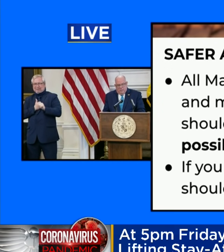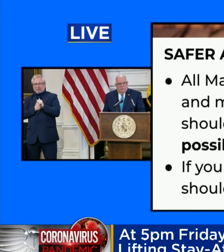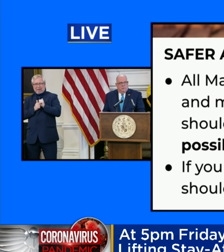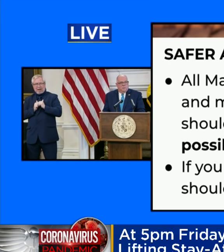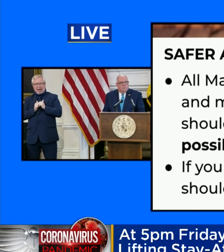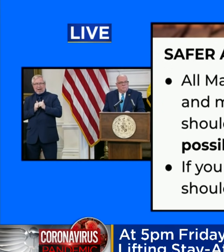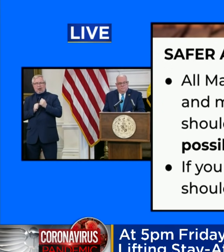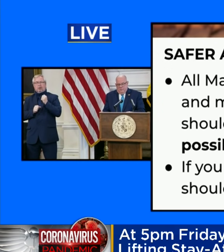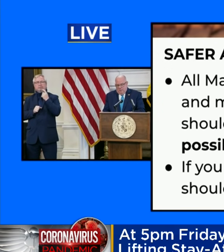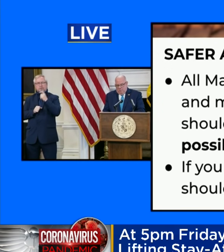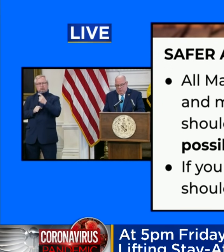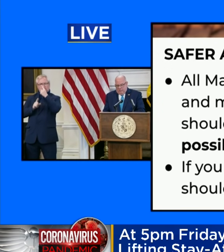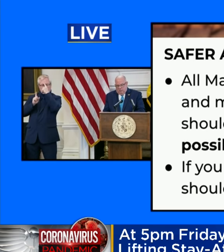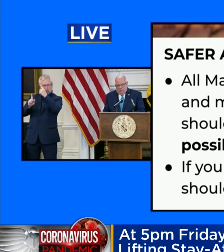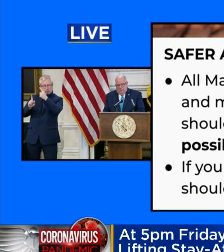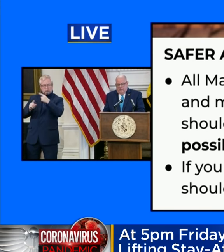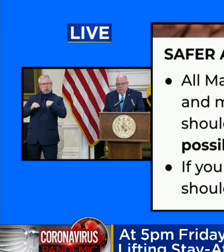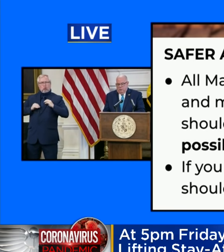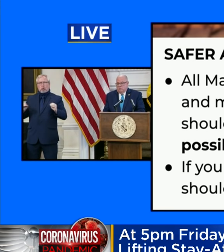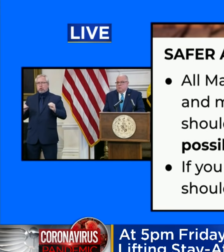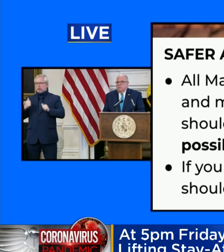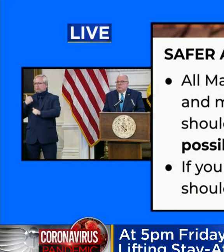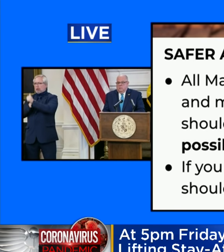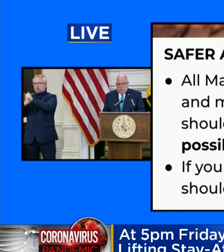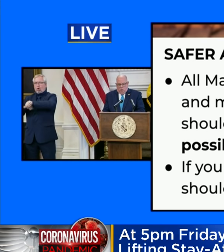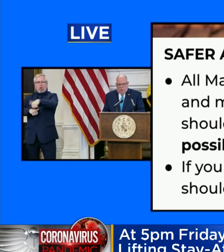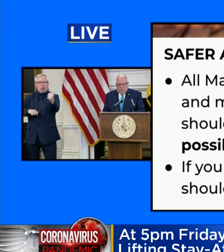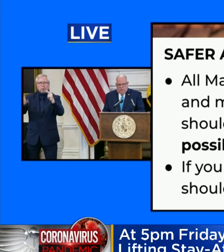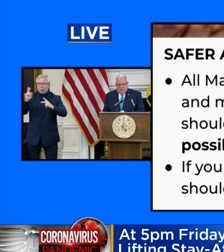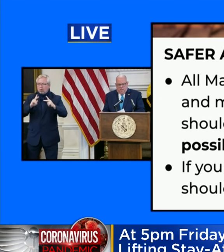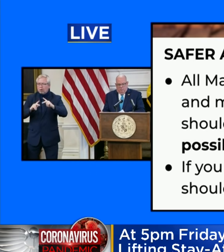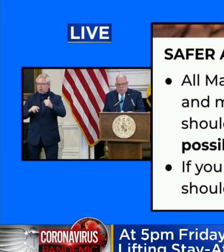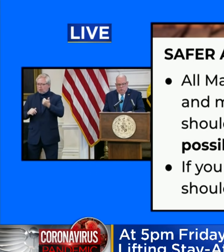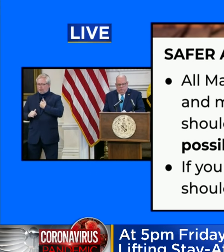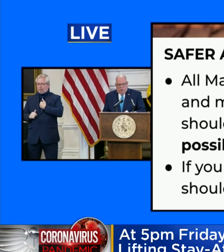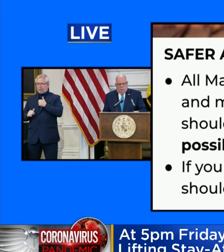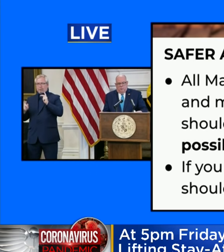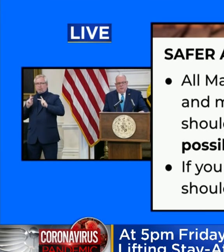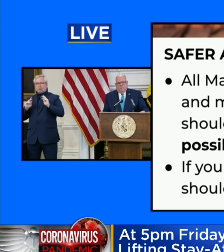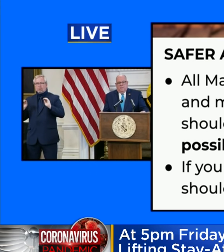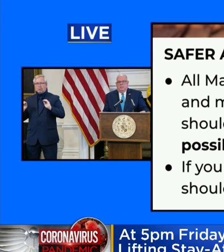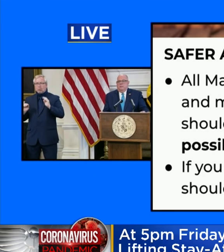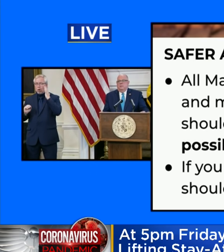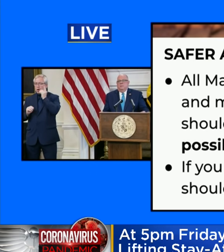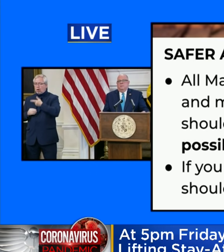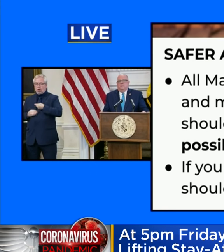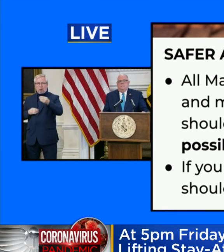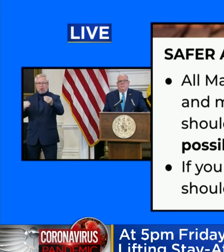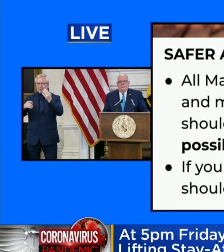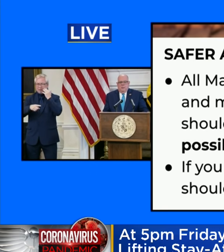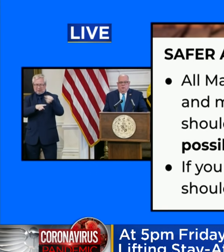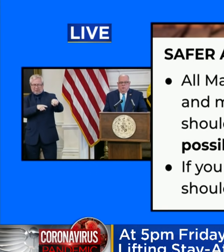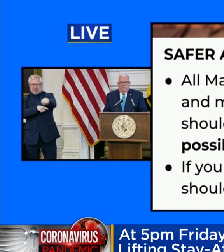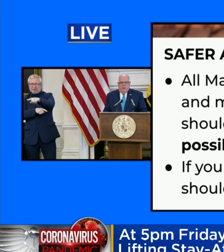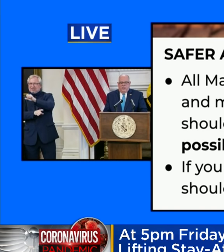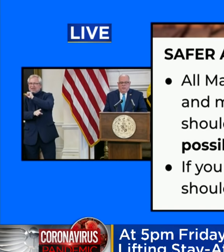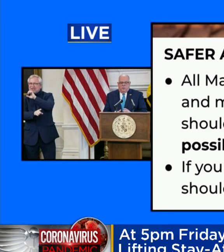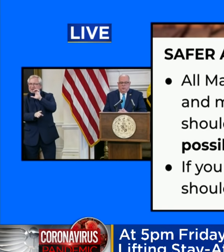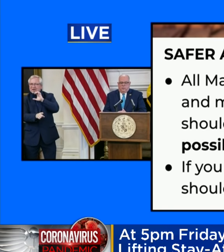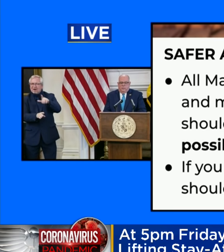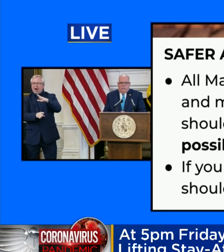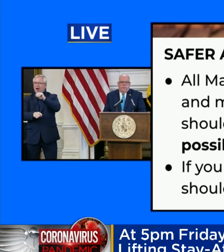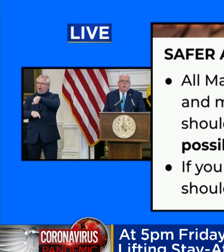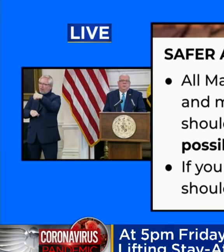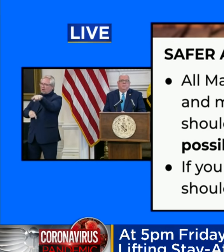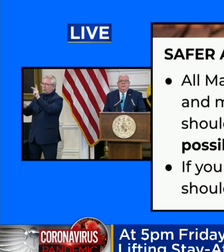All Marylanders, particularly those older and more vulnerable populations, are advised